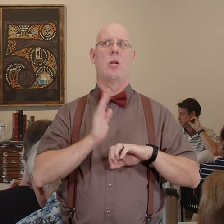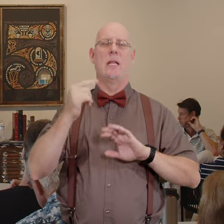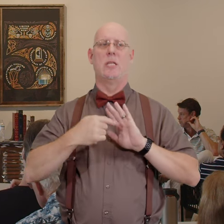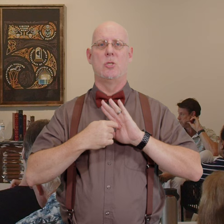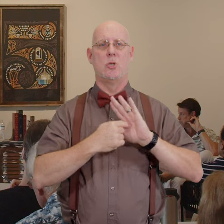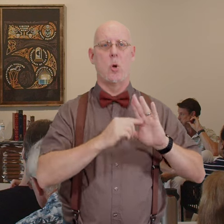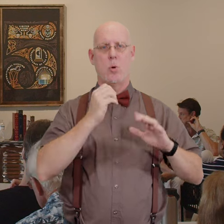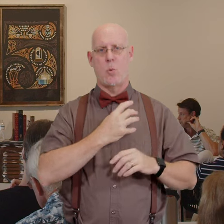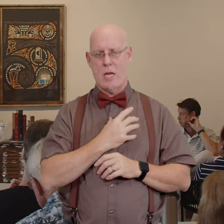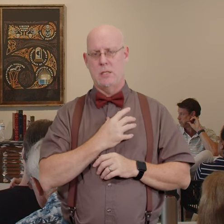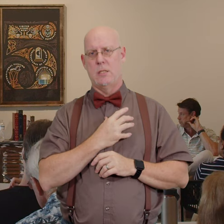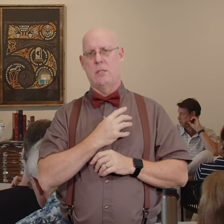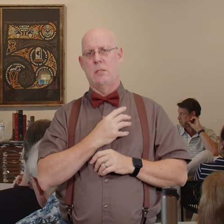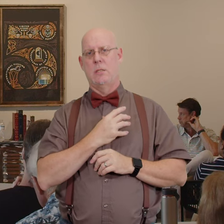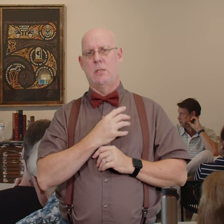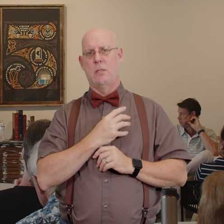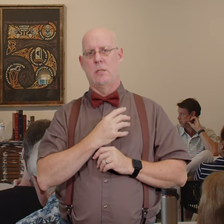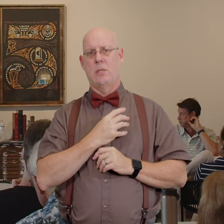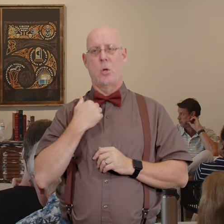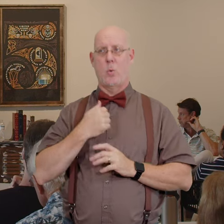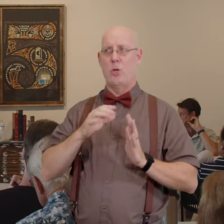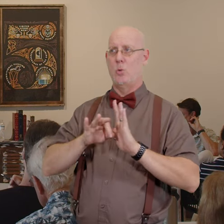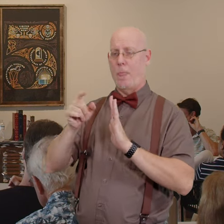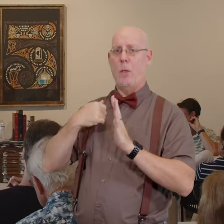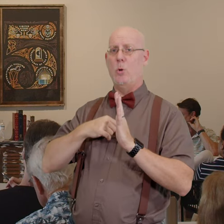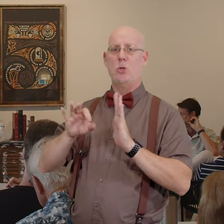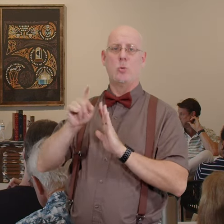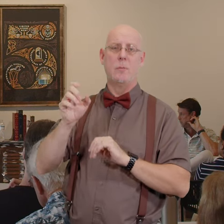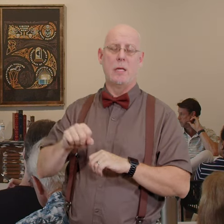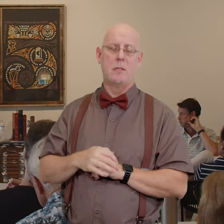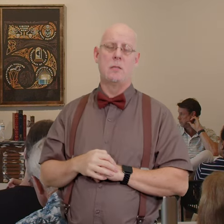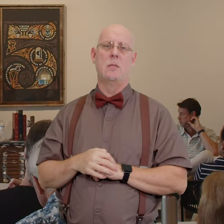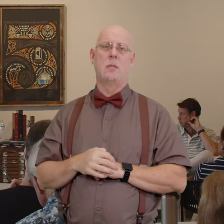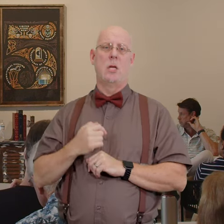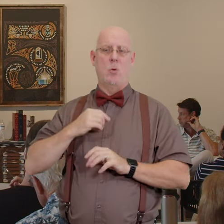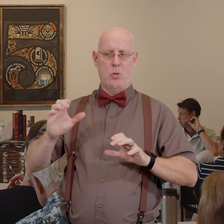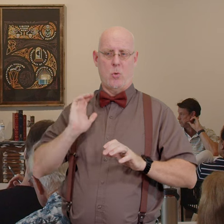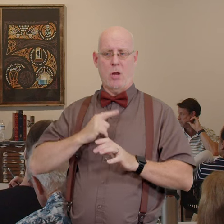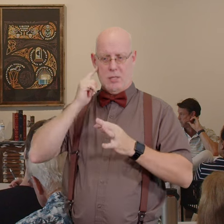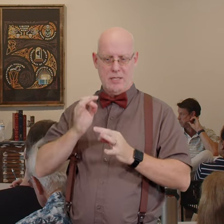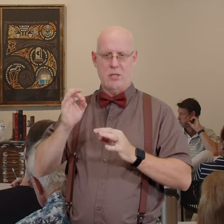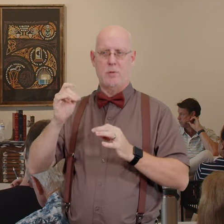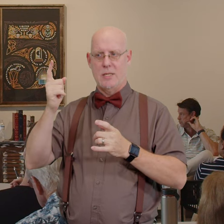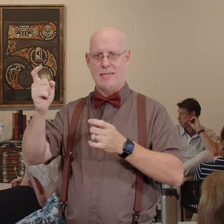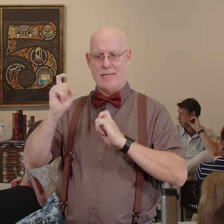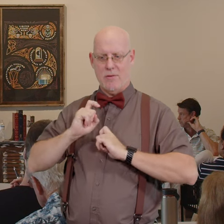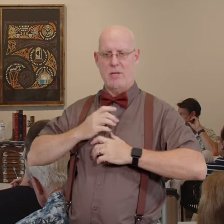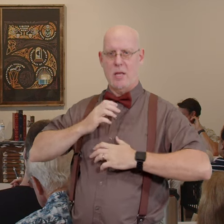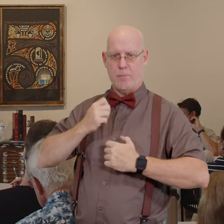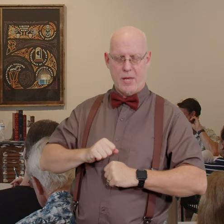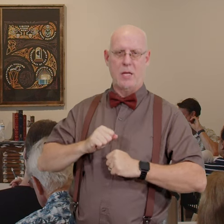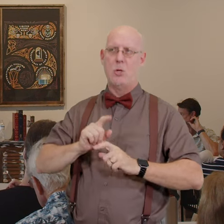based on his demonstration of grace. We choose him. We do actually choose him. Right? We exercise our volition toward him because he has made us